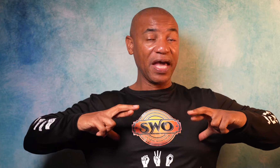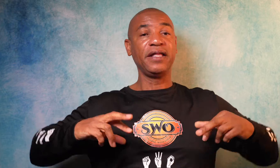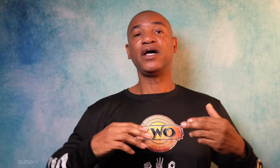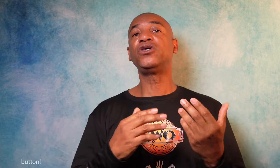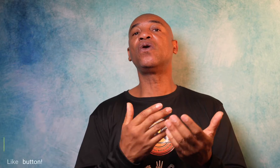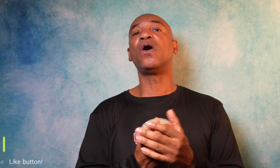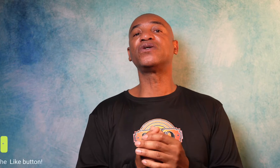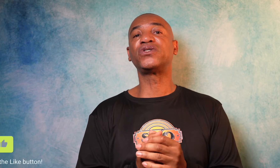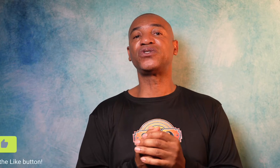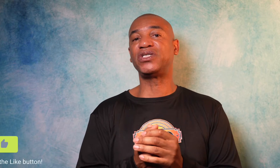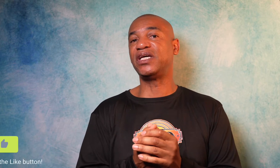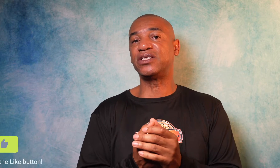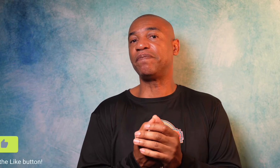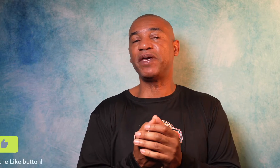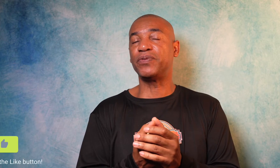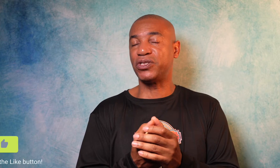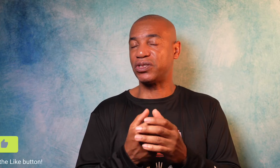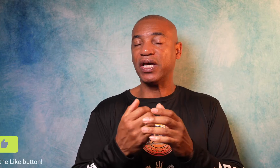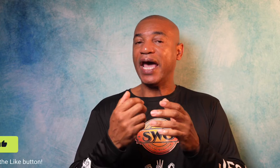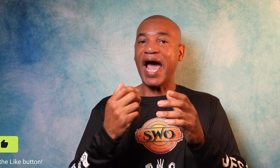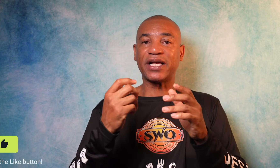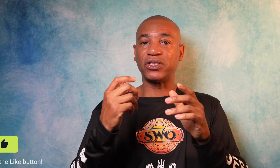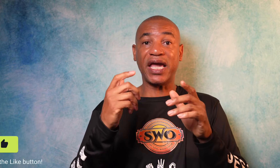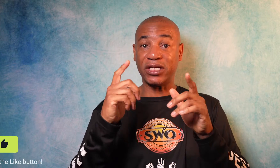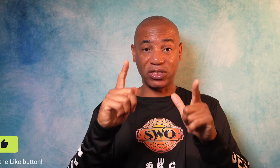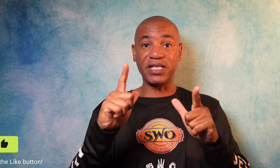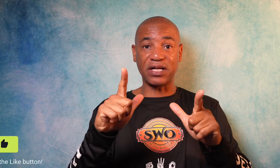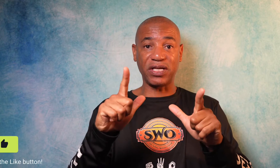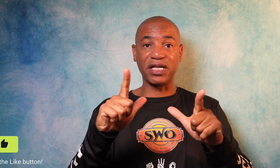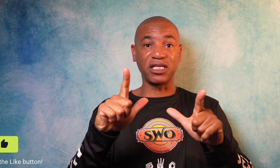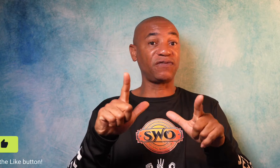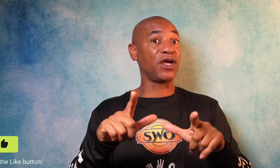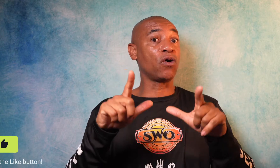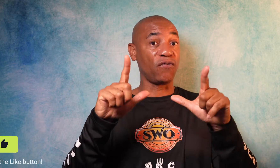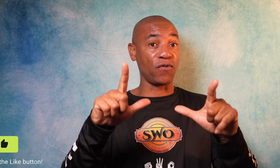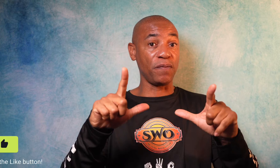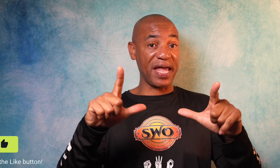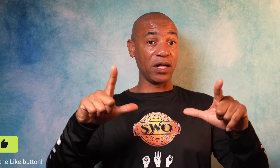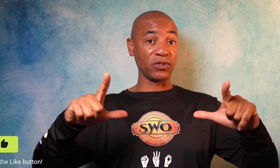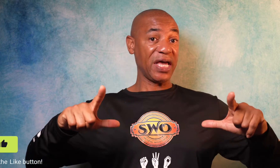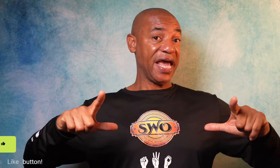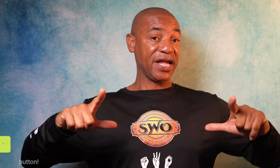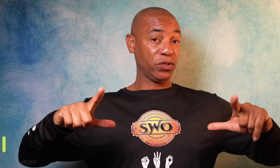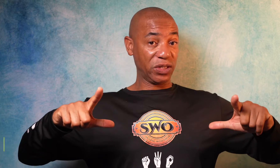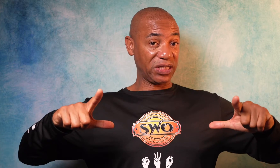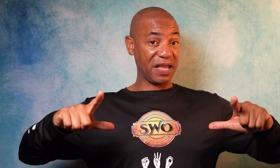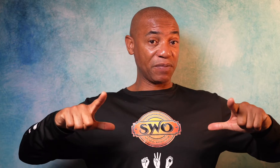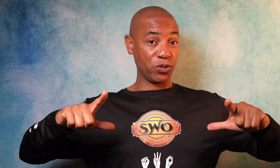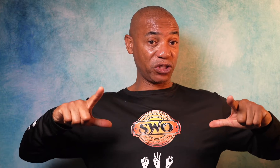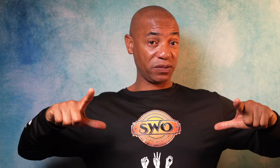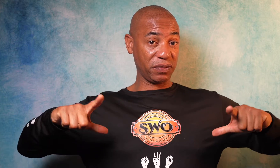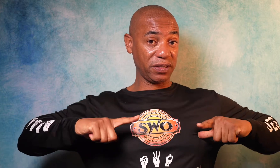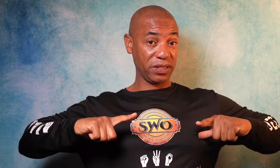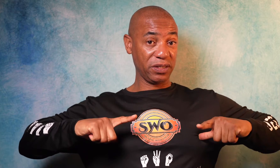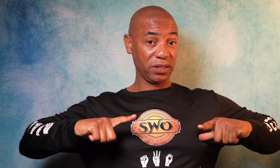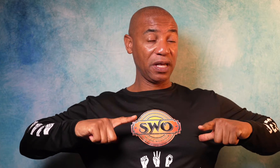Now you also see some people just actually extend out the index finger or form L's and do the same motion.